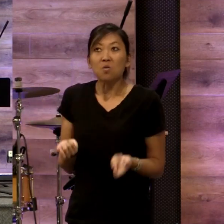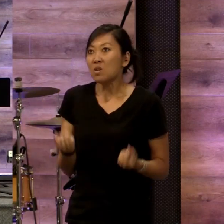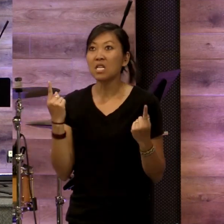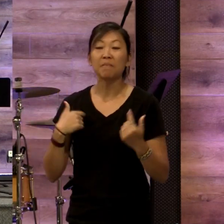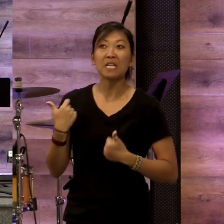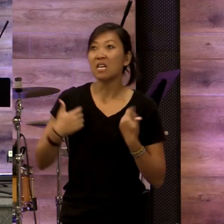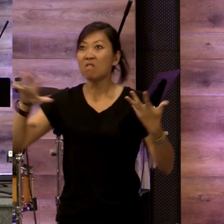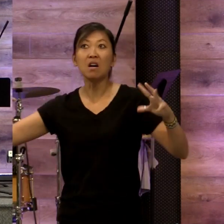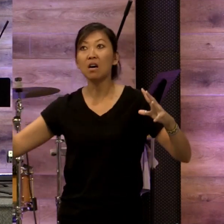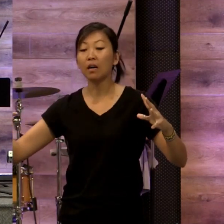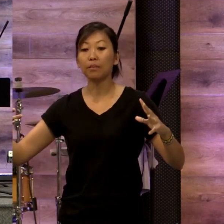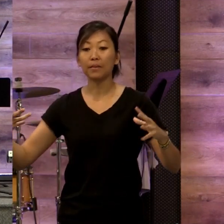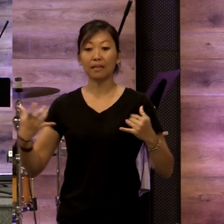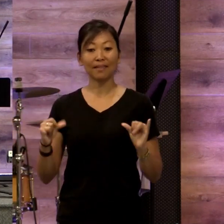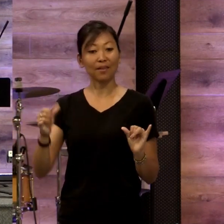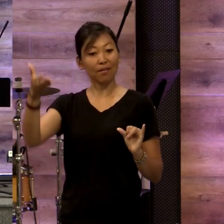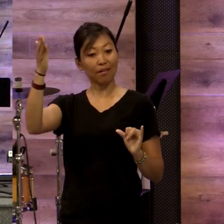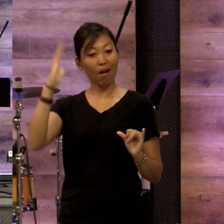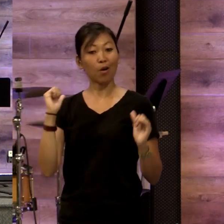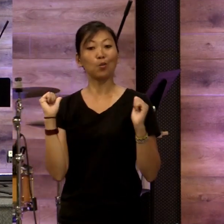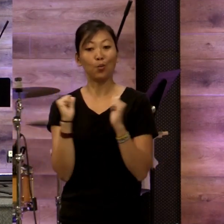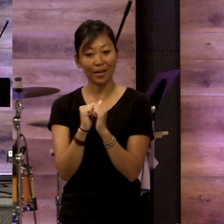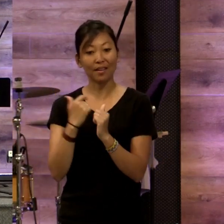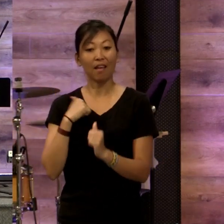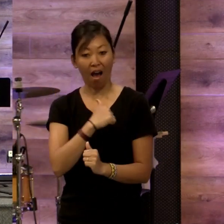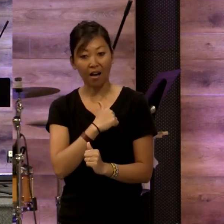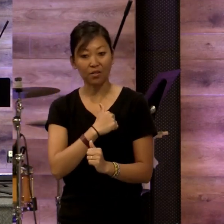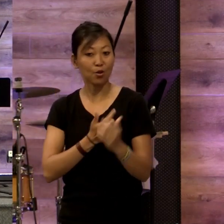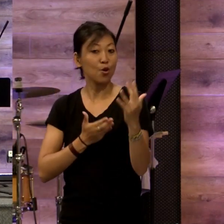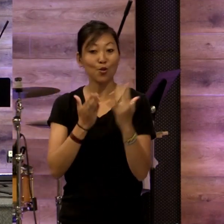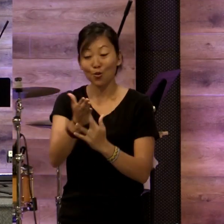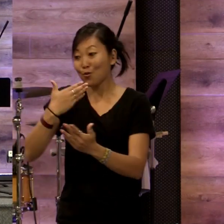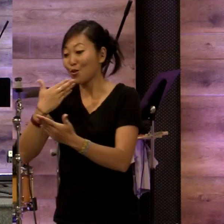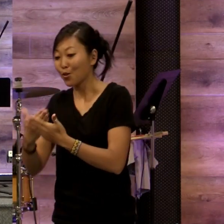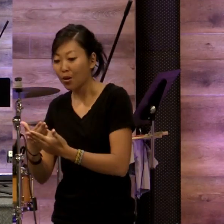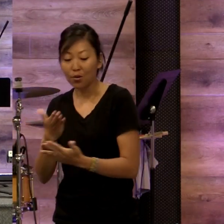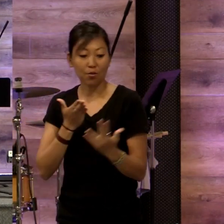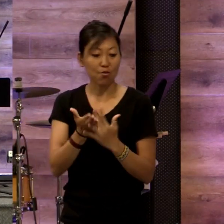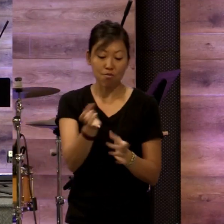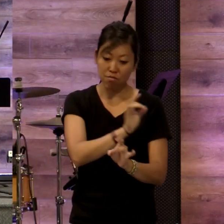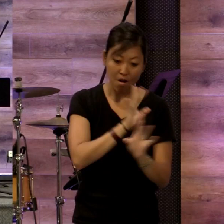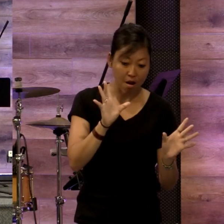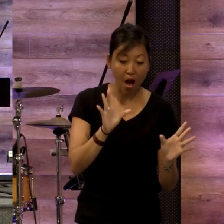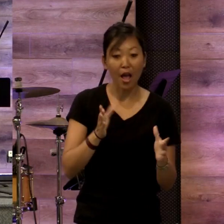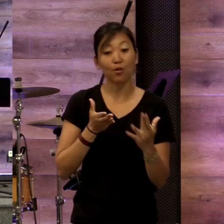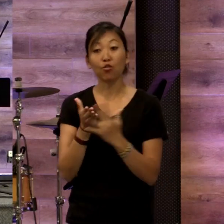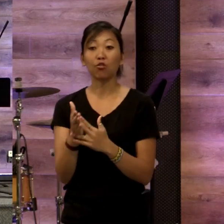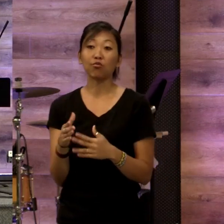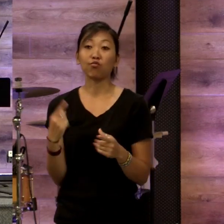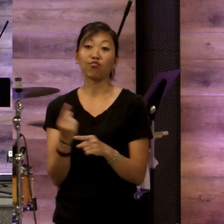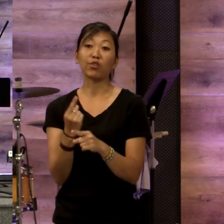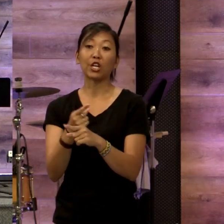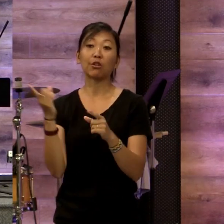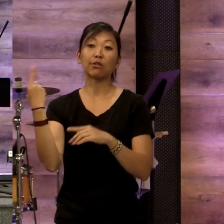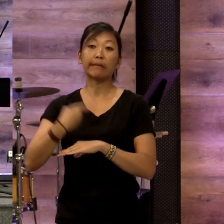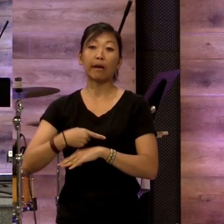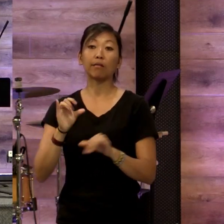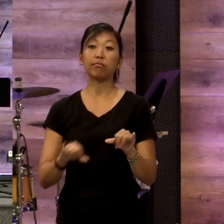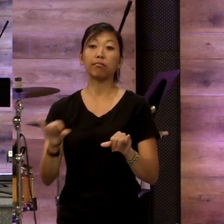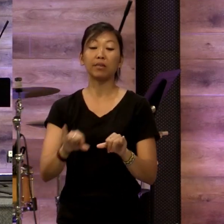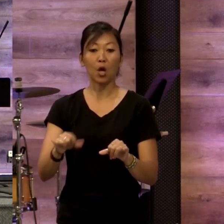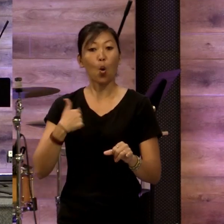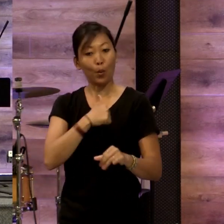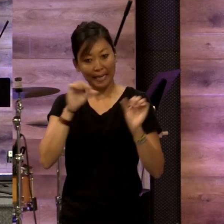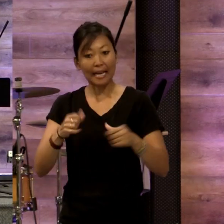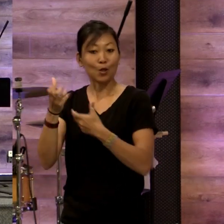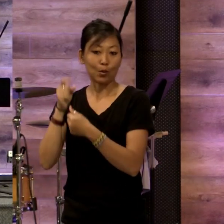we know a God who is with us in the good and the bad and the average, and we know that He is trustworthy. The question that I